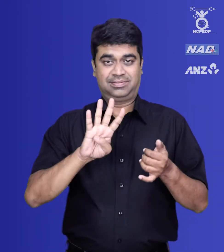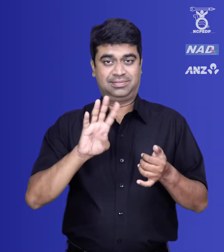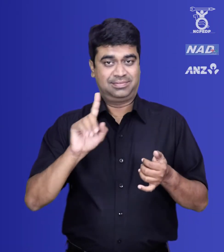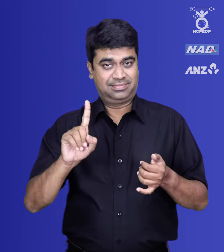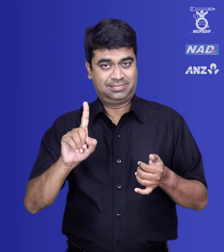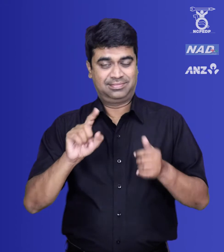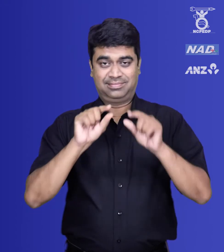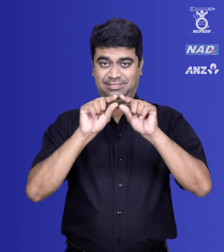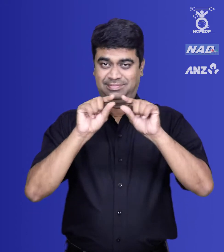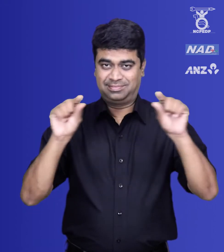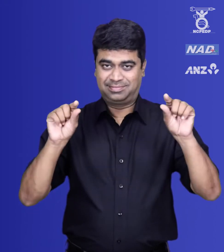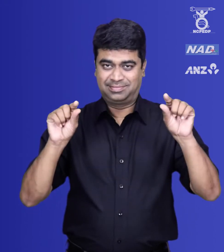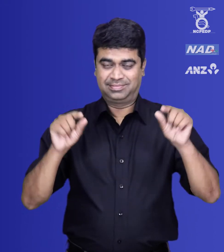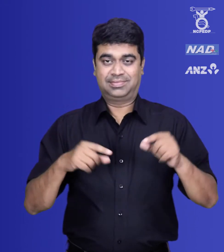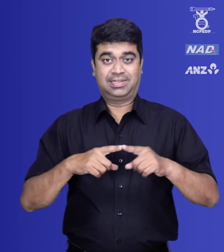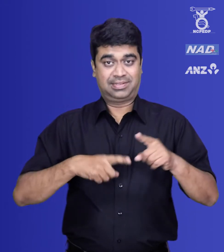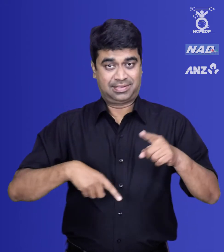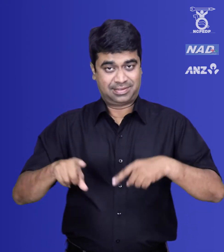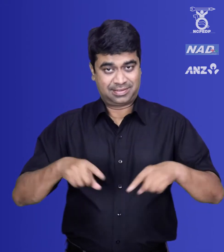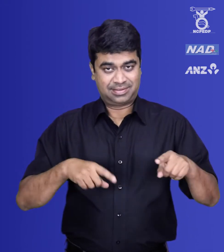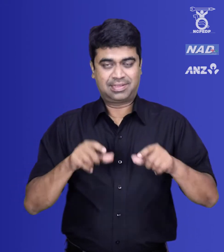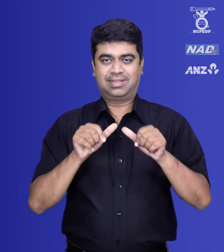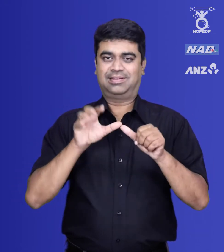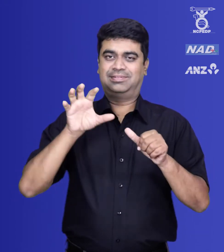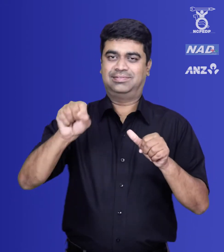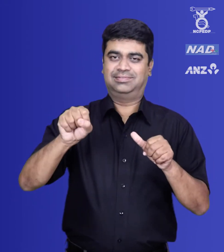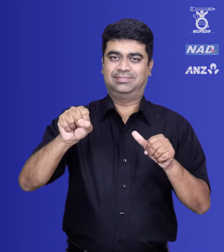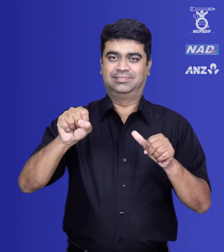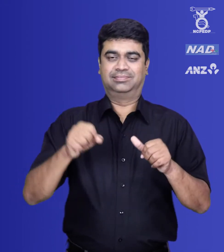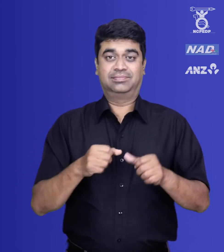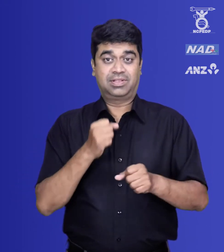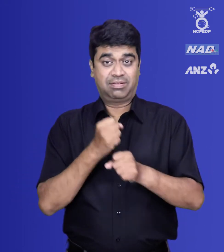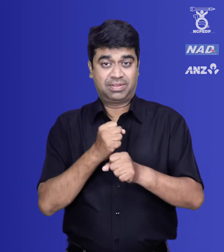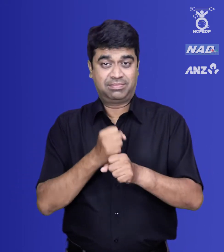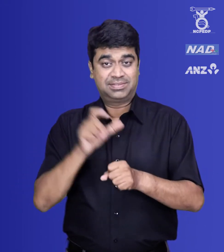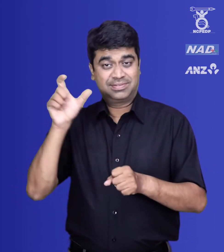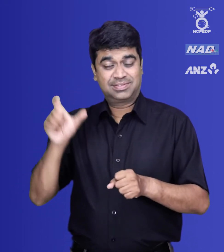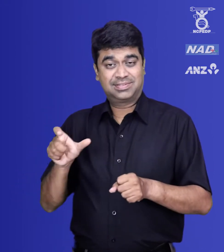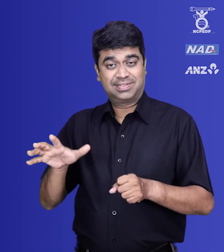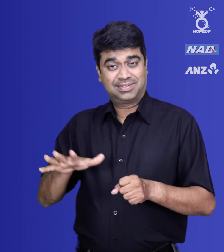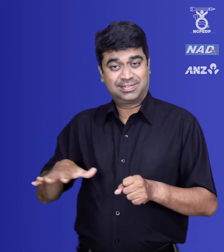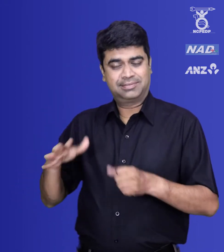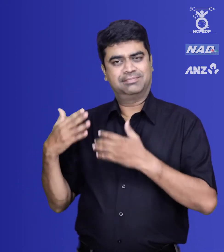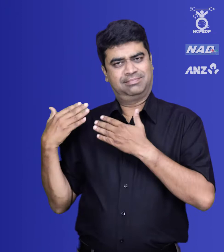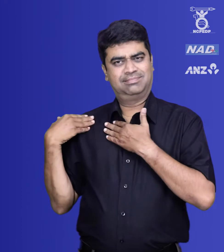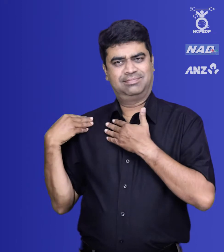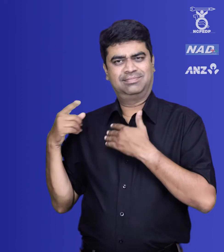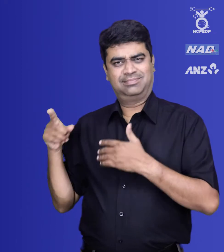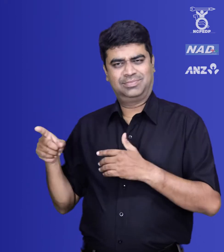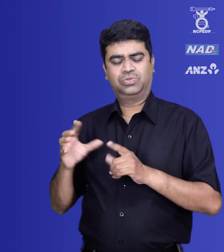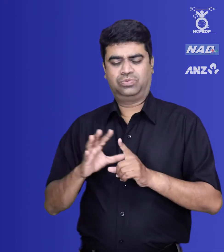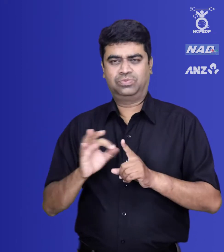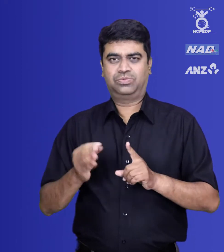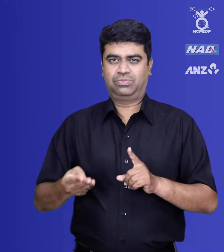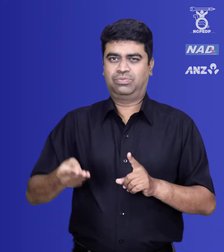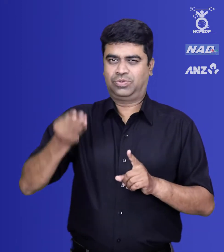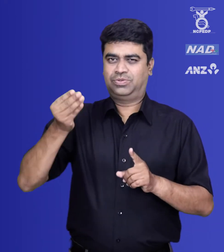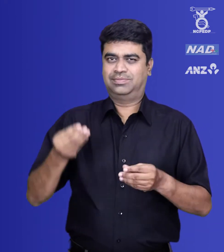41. Access to transport. The appropriate government shall take suitable measures